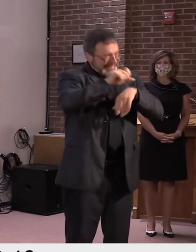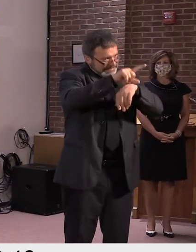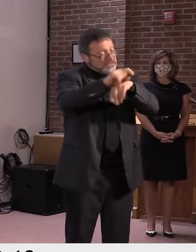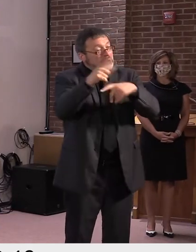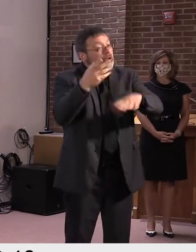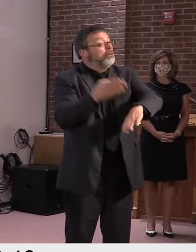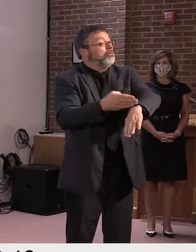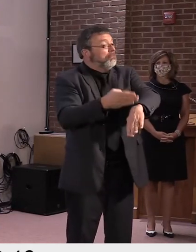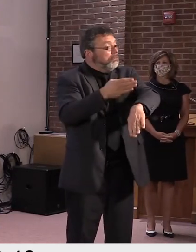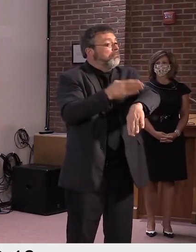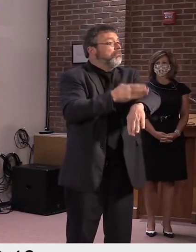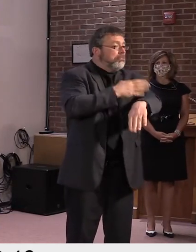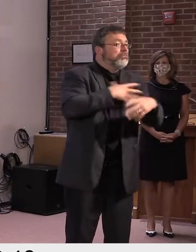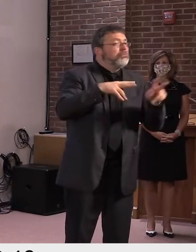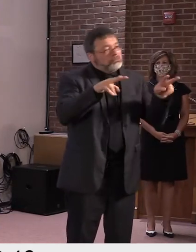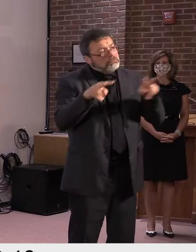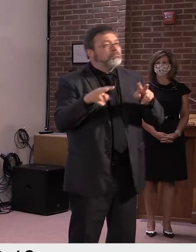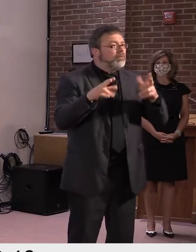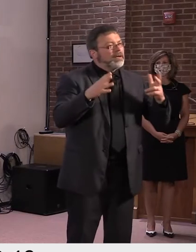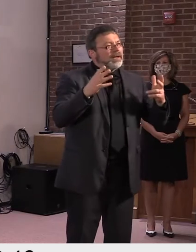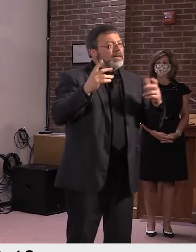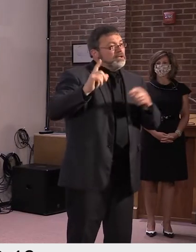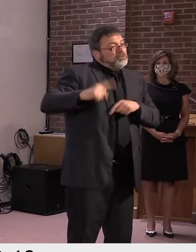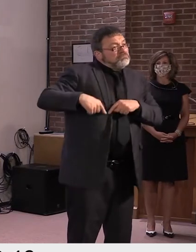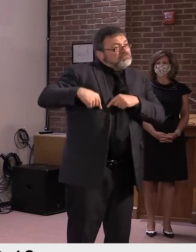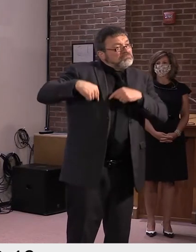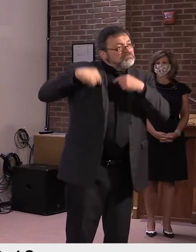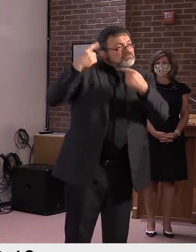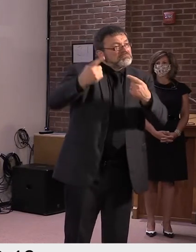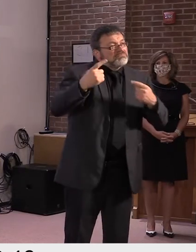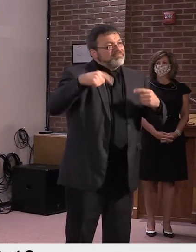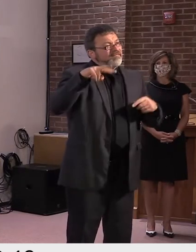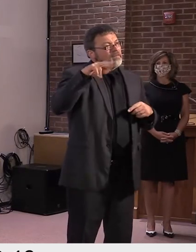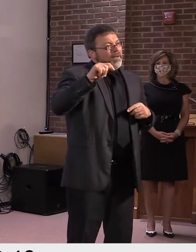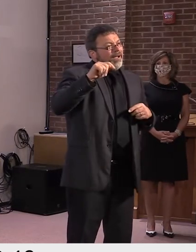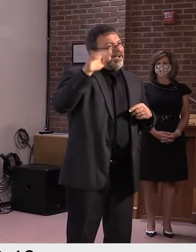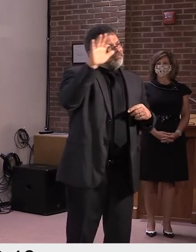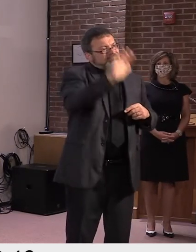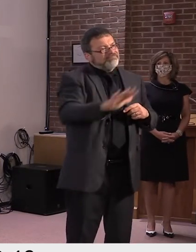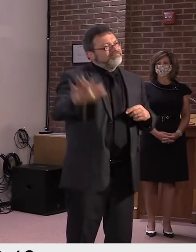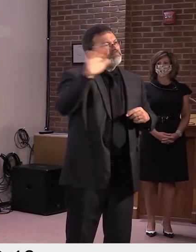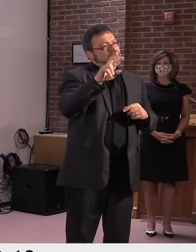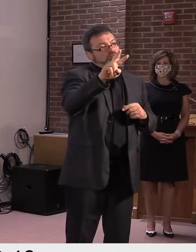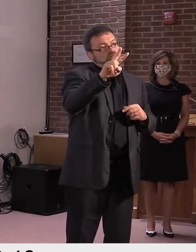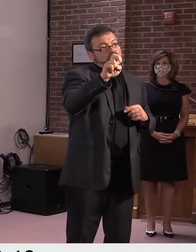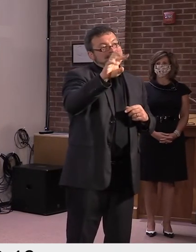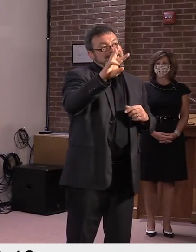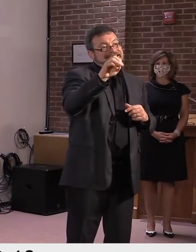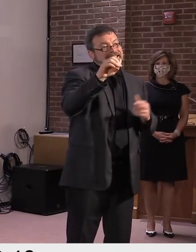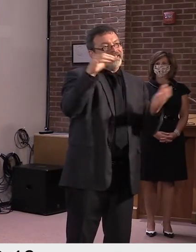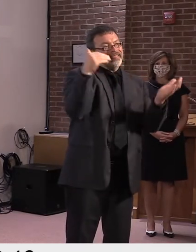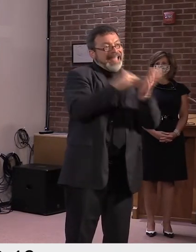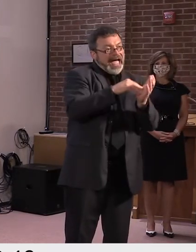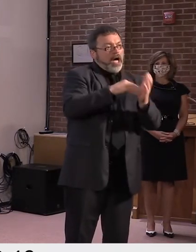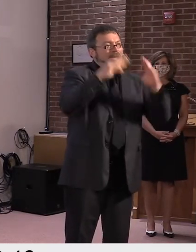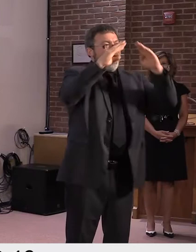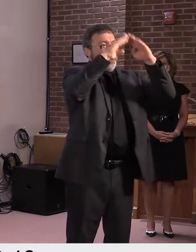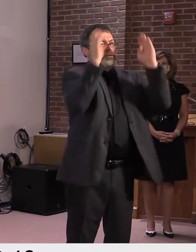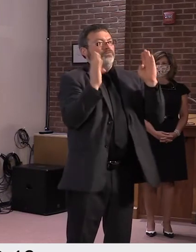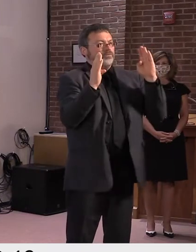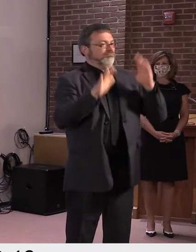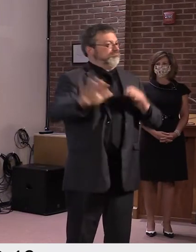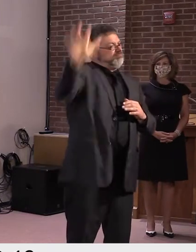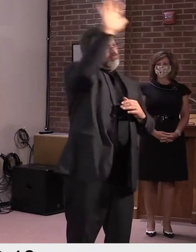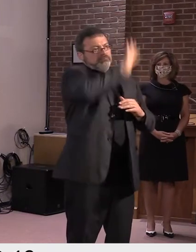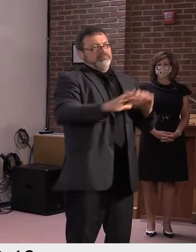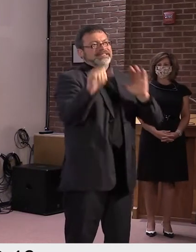under 260,000 occupied households and just over 190,000 have actually responded. That still